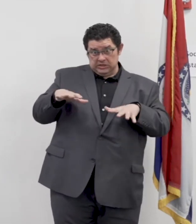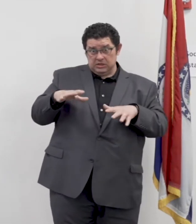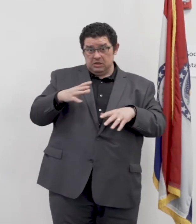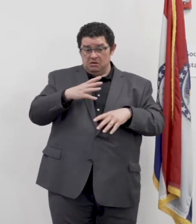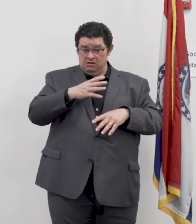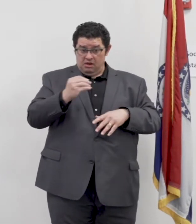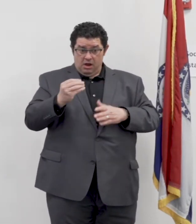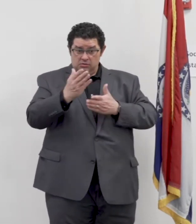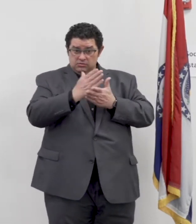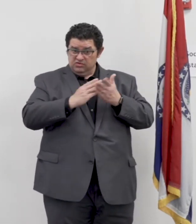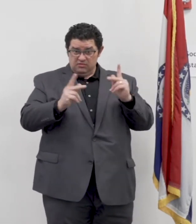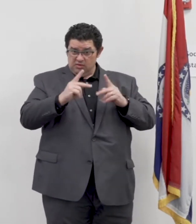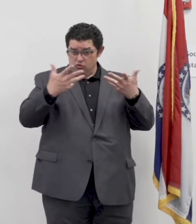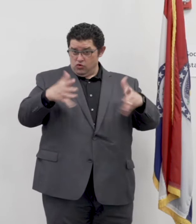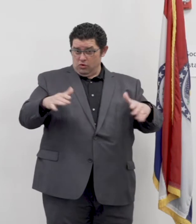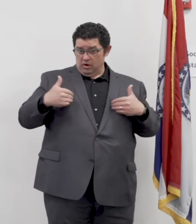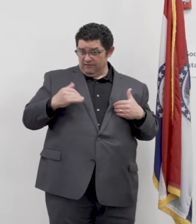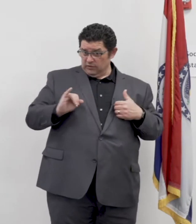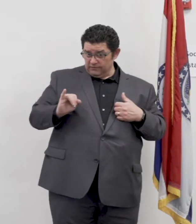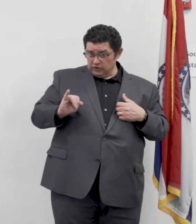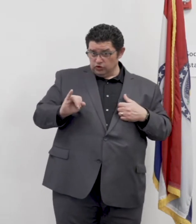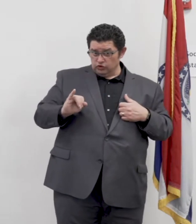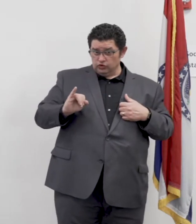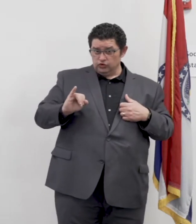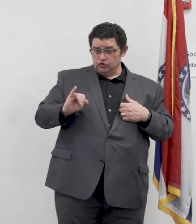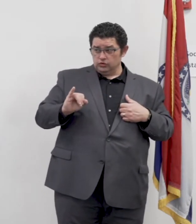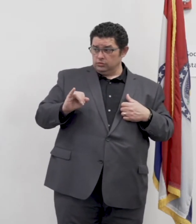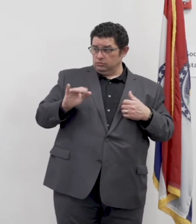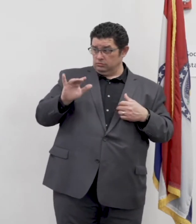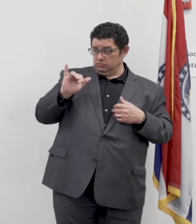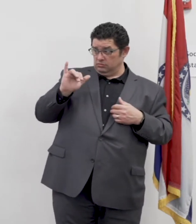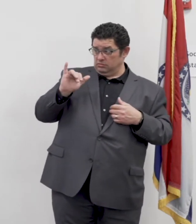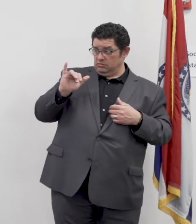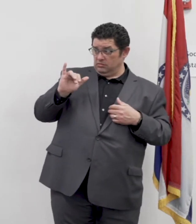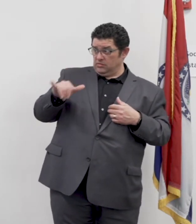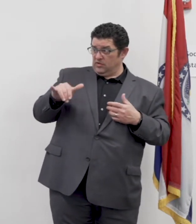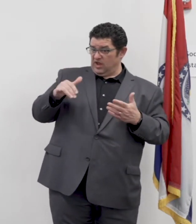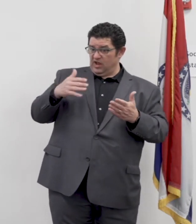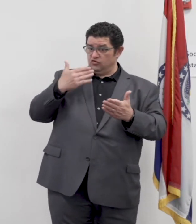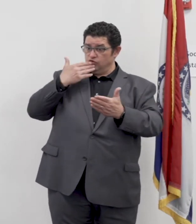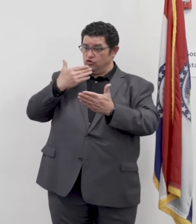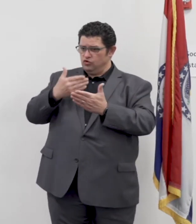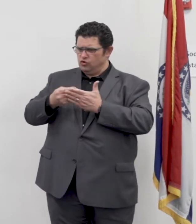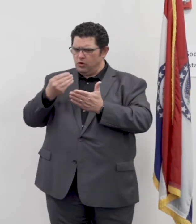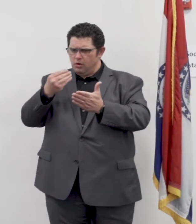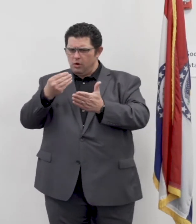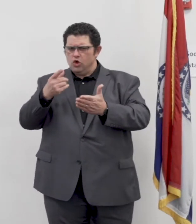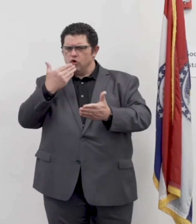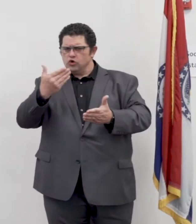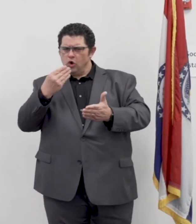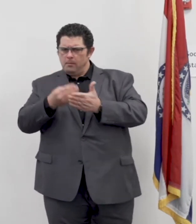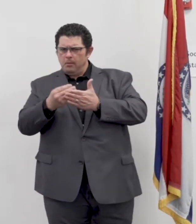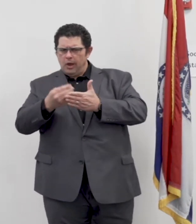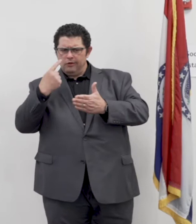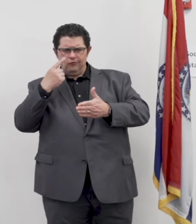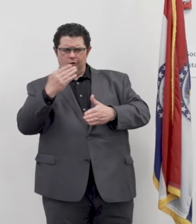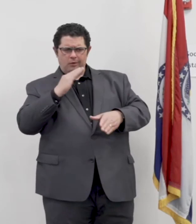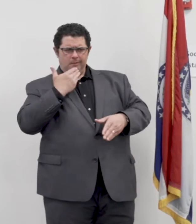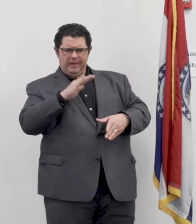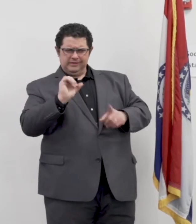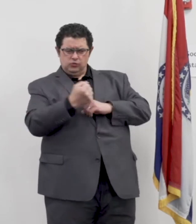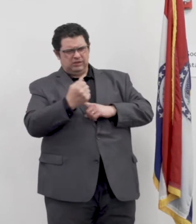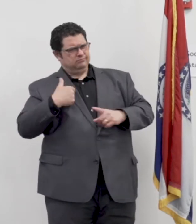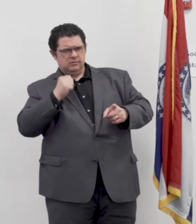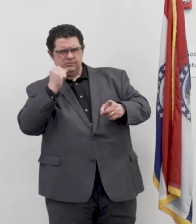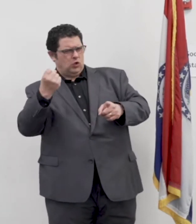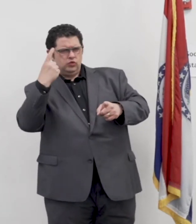have some sort of infection, is it necessarily good money after a bad situation? I don't understand your question. What I'm saying is, you can